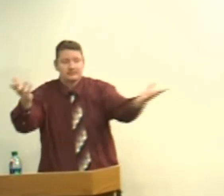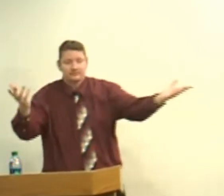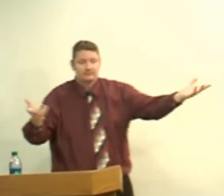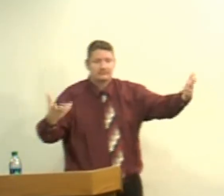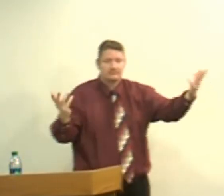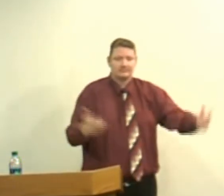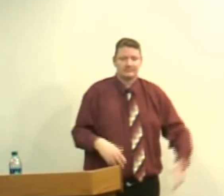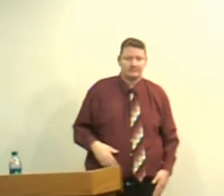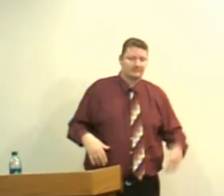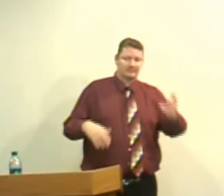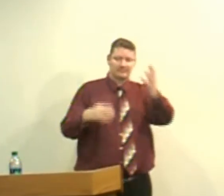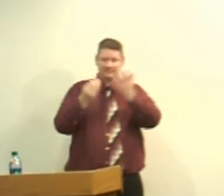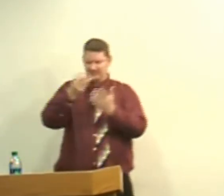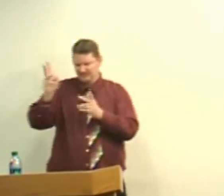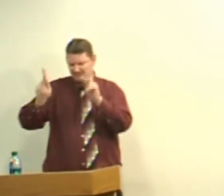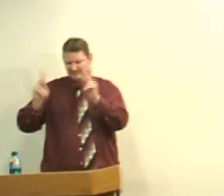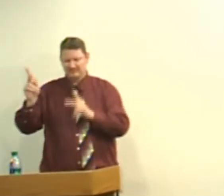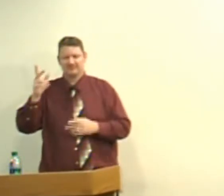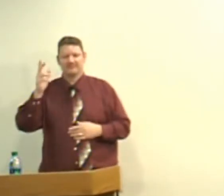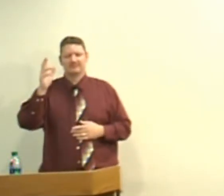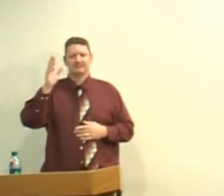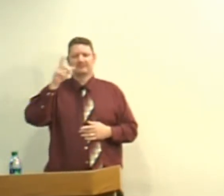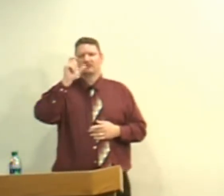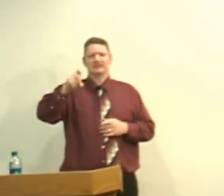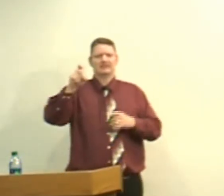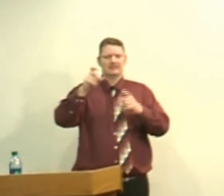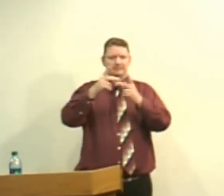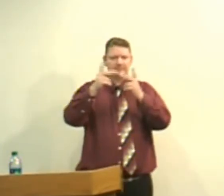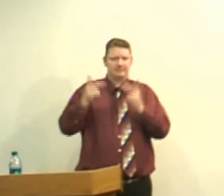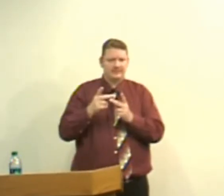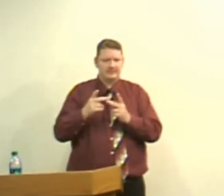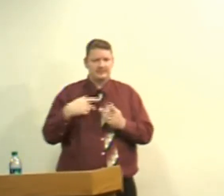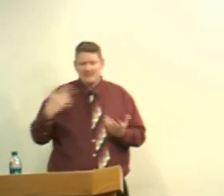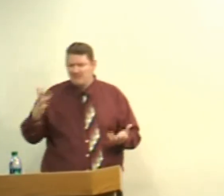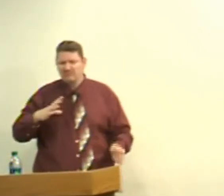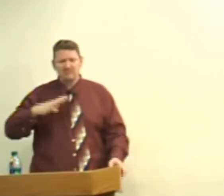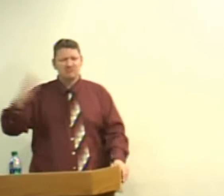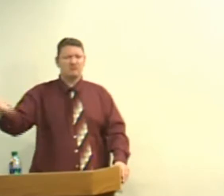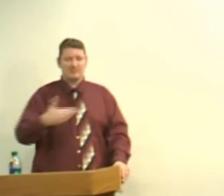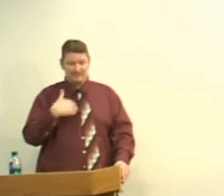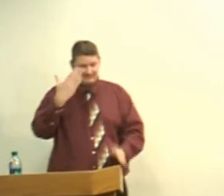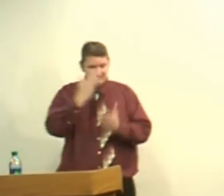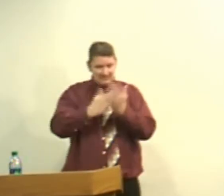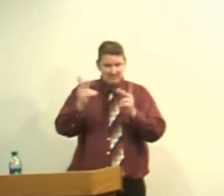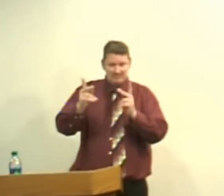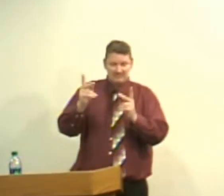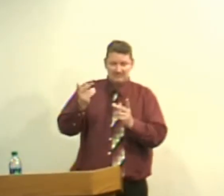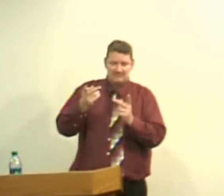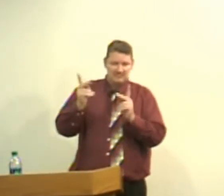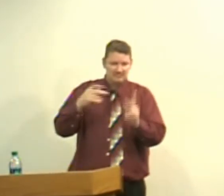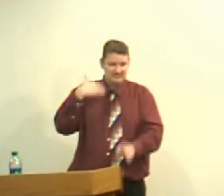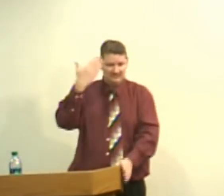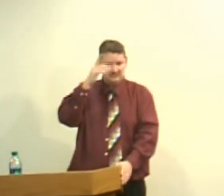it shows that you can enjoy and have the joy of love no matter who people are, no matter what place you're in. You know,